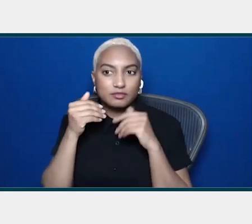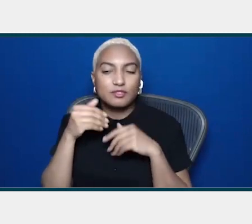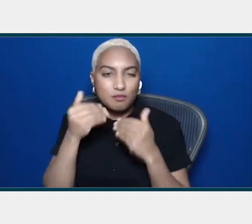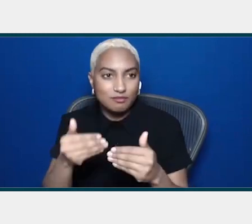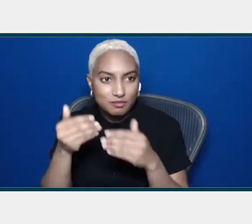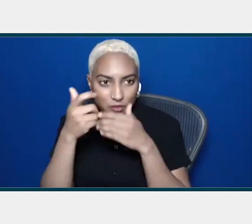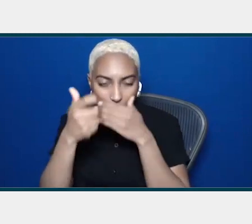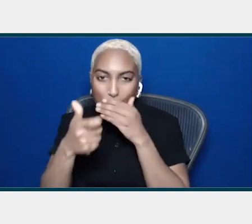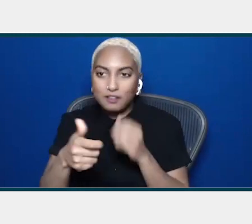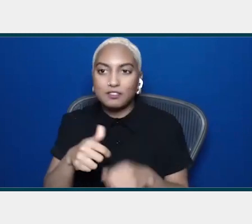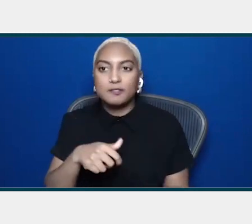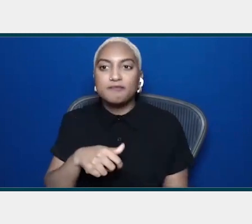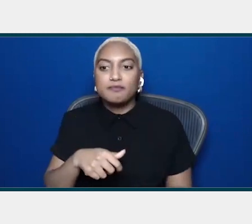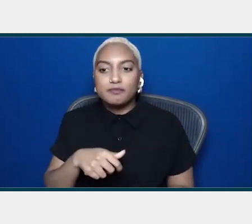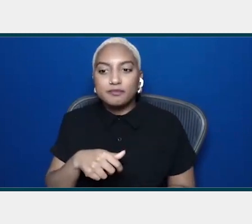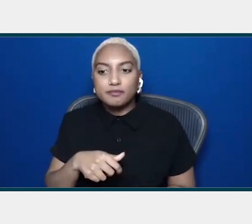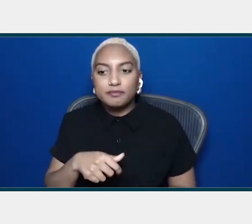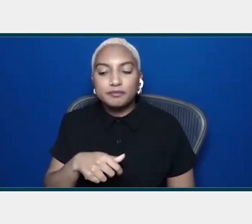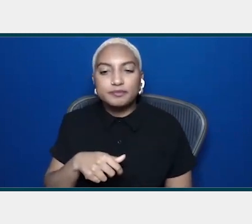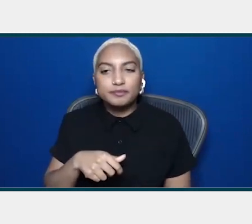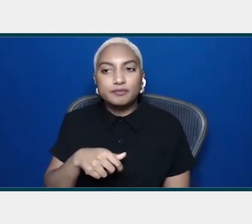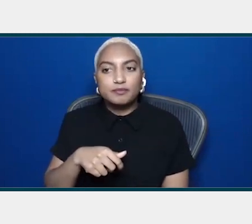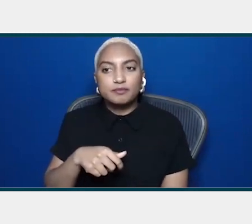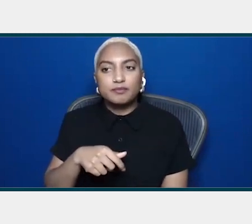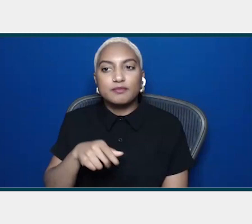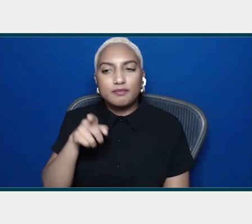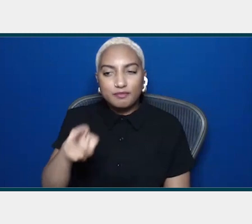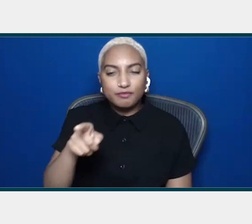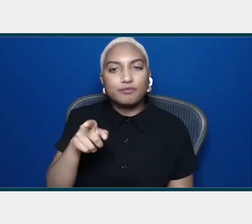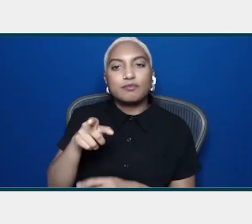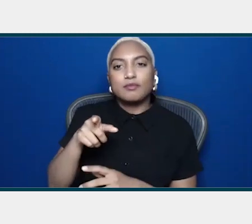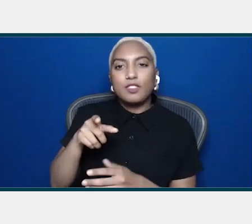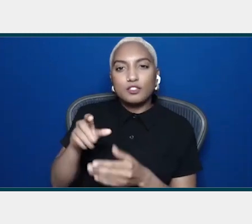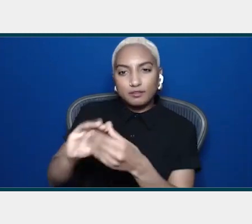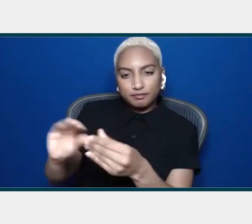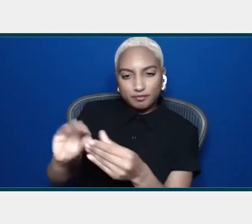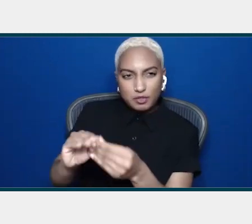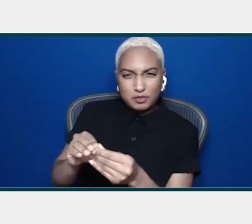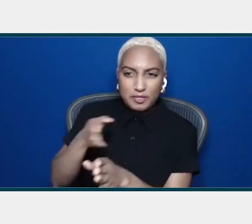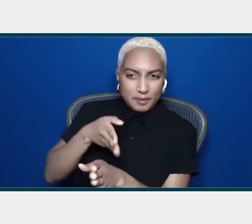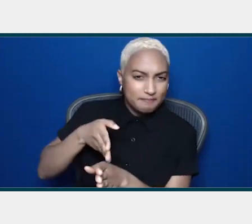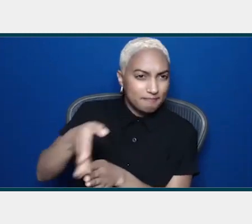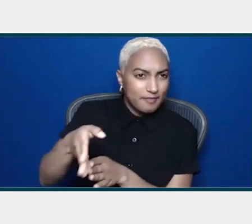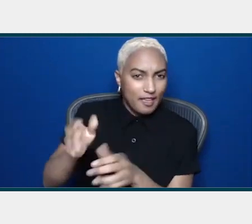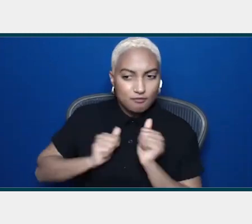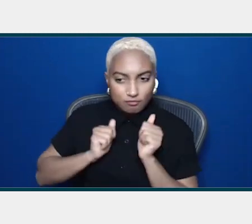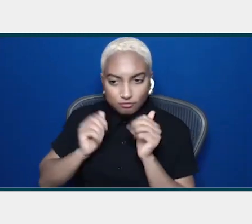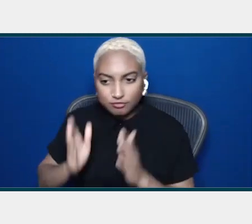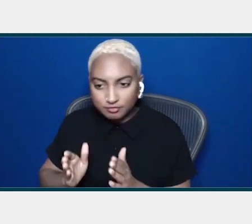name, that's the thing she loves about death, is all the collateral